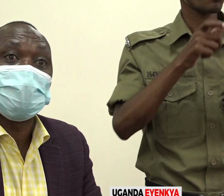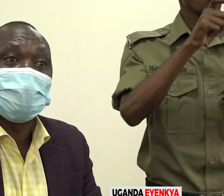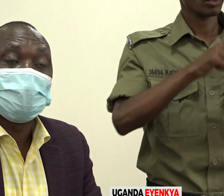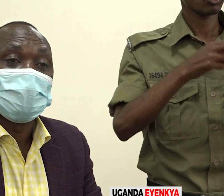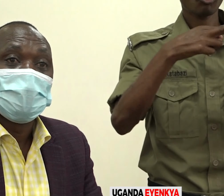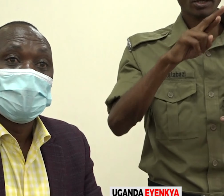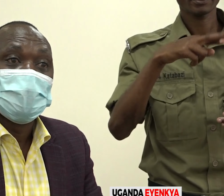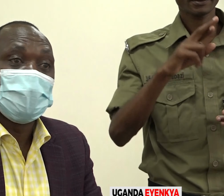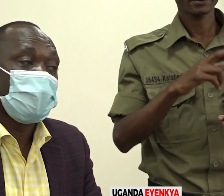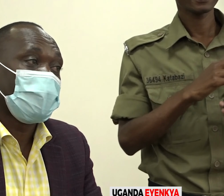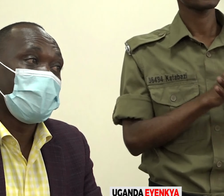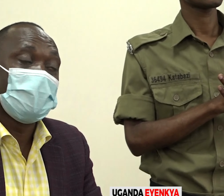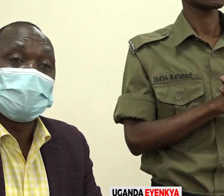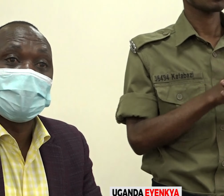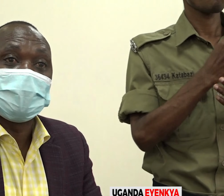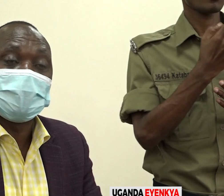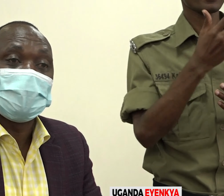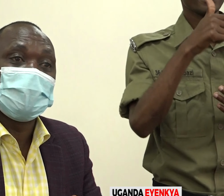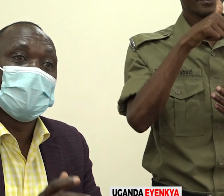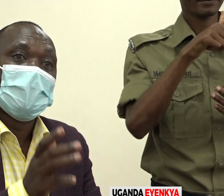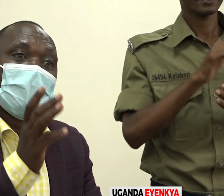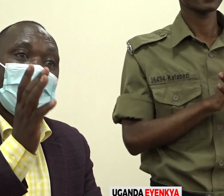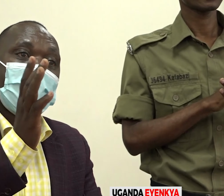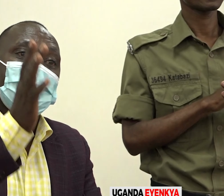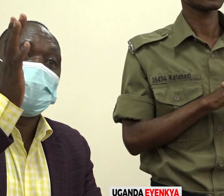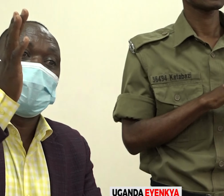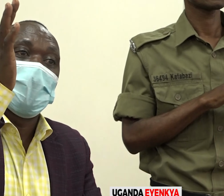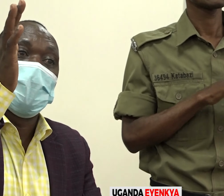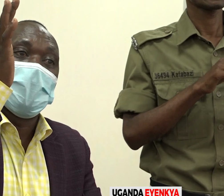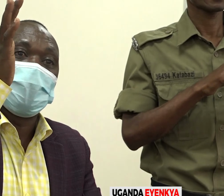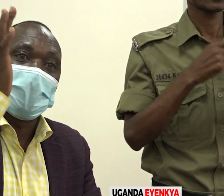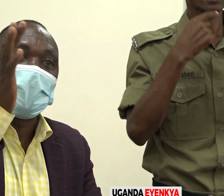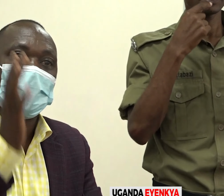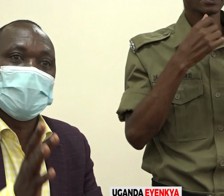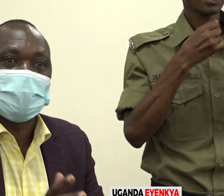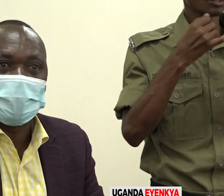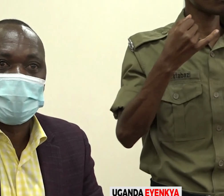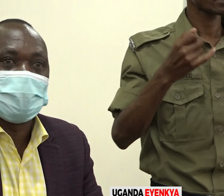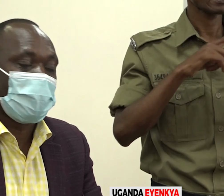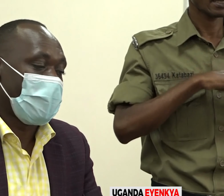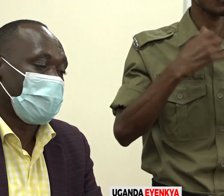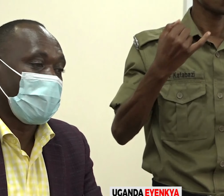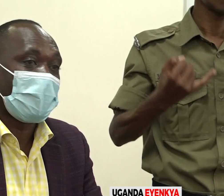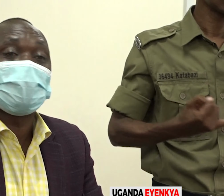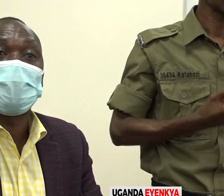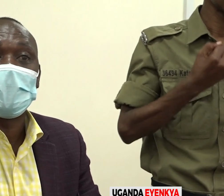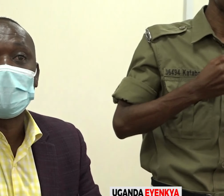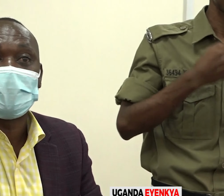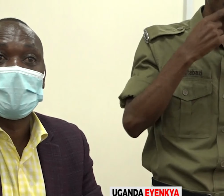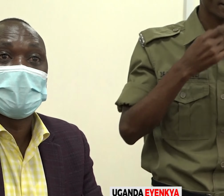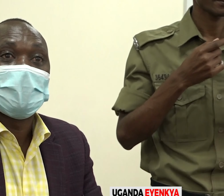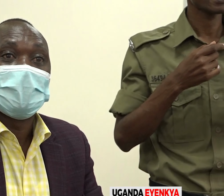subsection 2, it also talks about the rights. When you are enjoying your rights, you should ensure that the rights